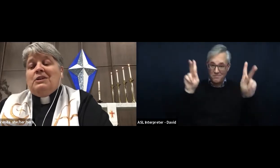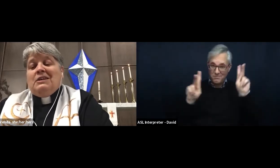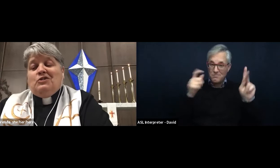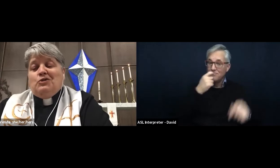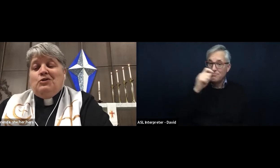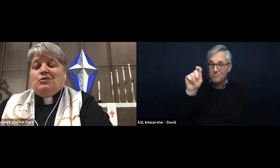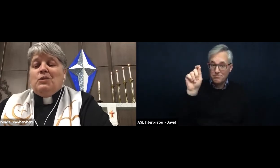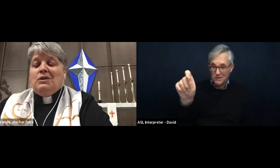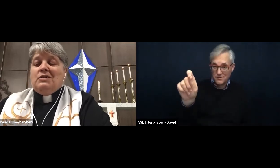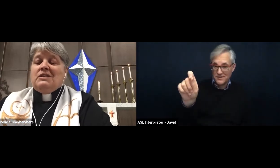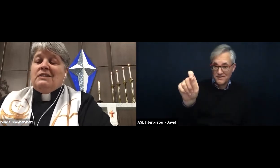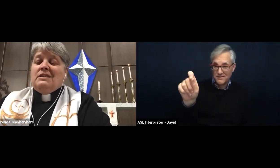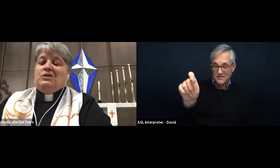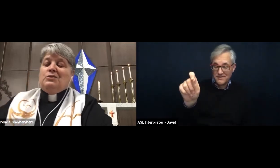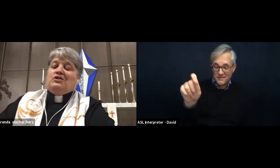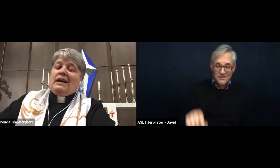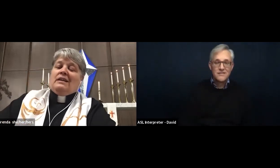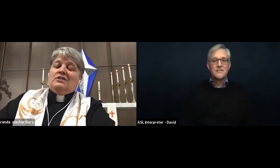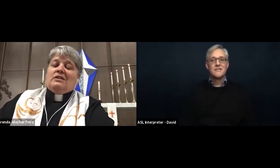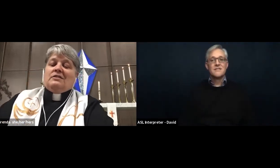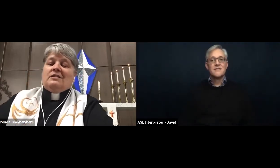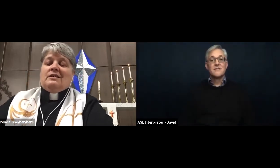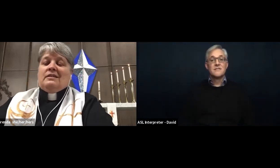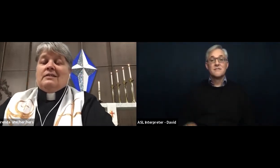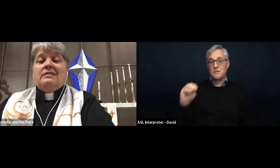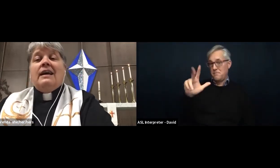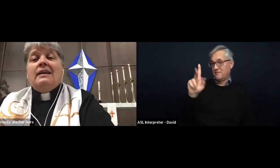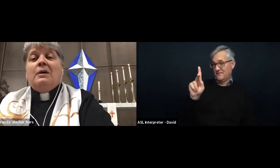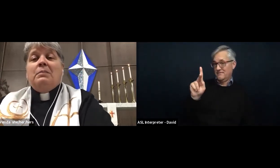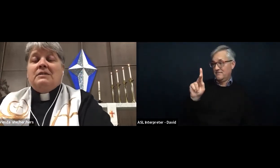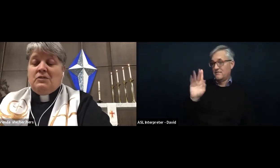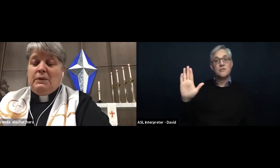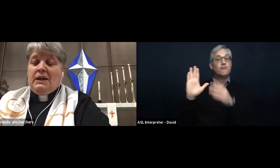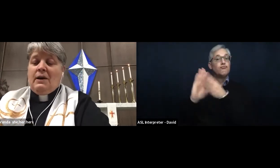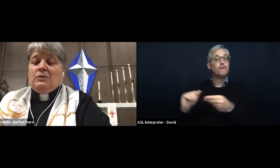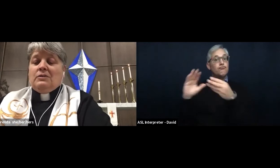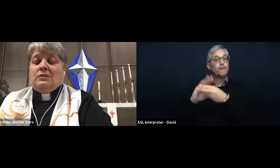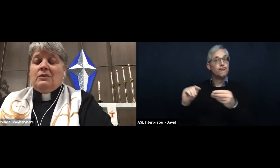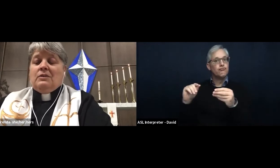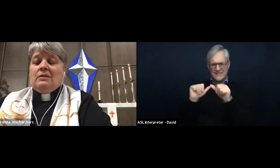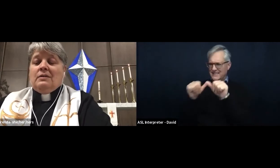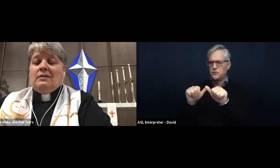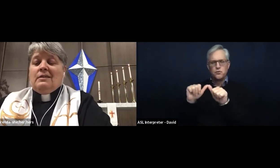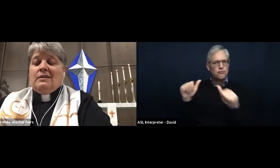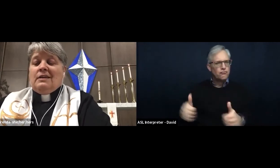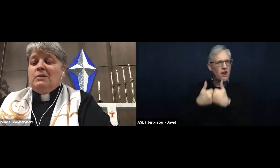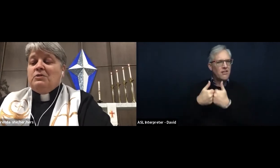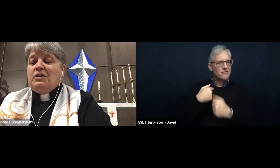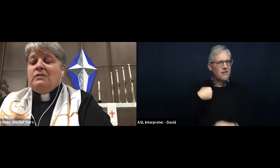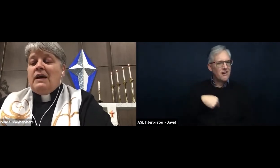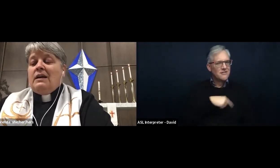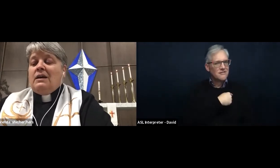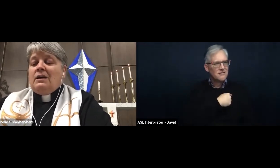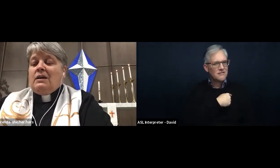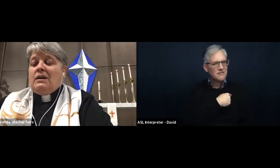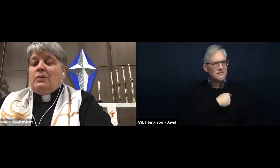Martin Luther King Jr.'s words continue to challenge us to stand up and to speak out. He